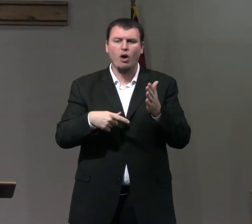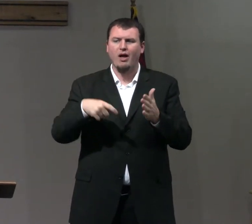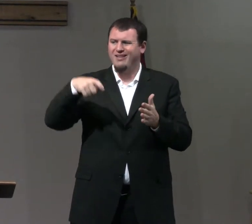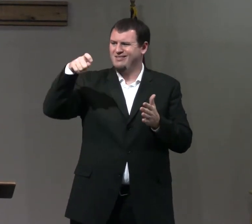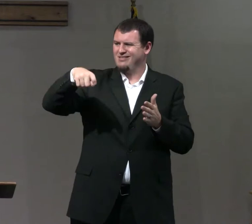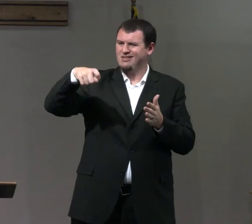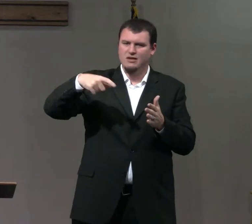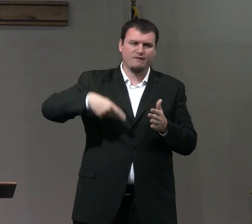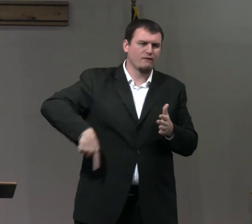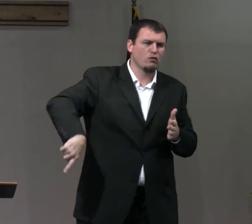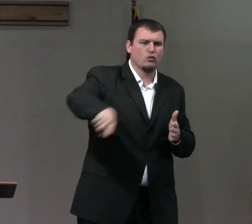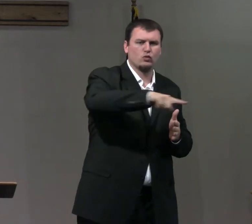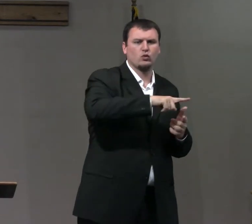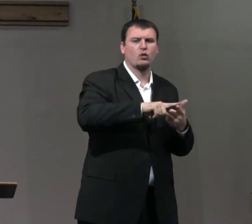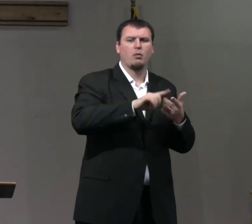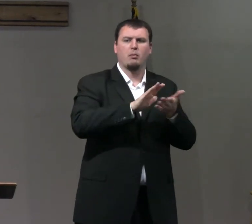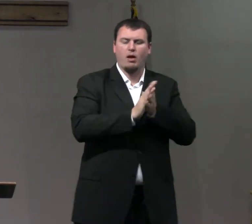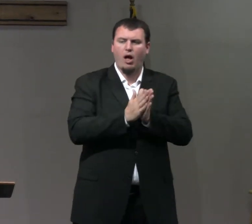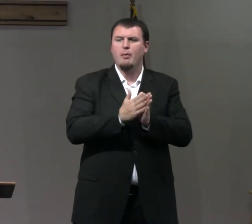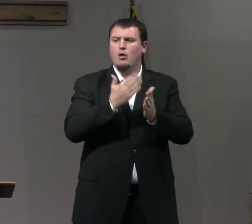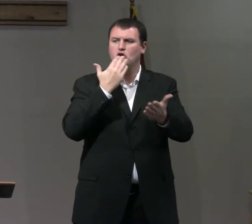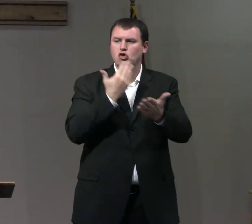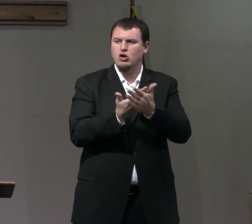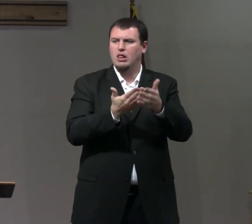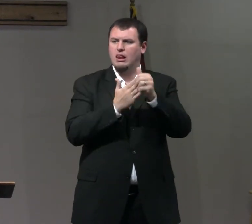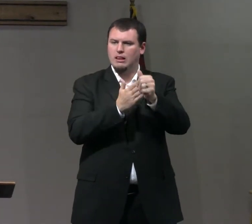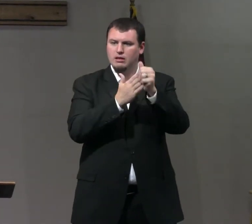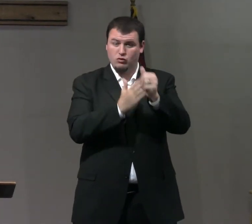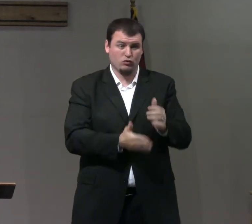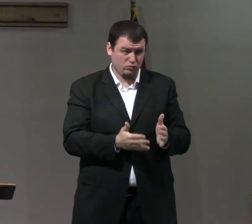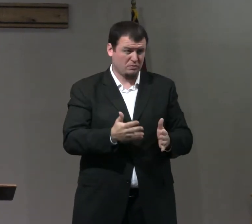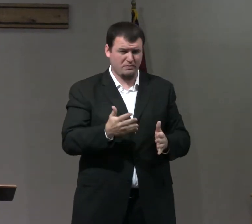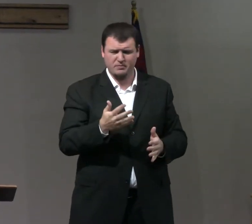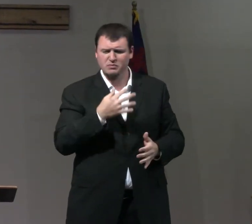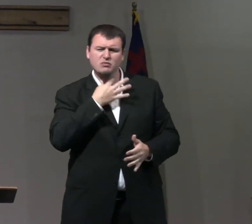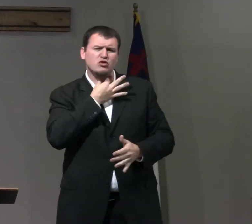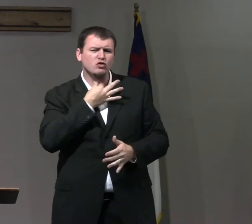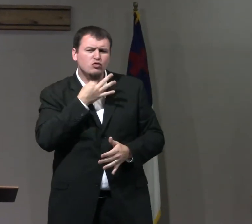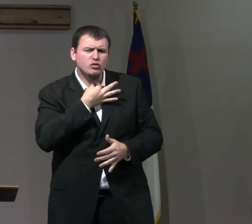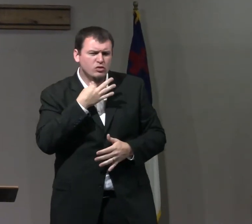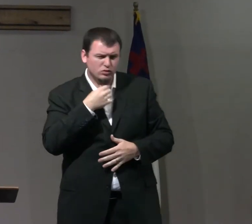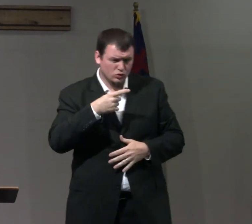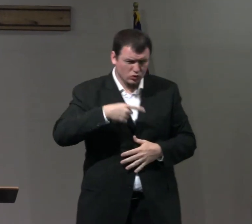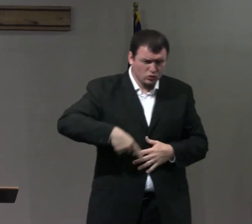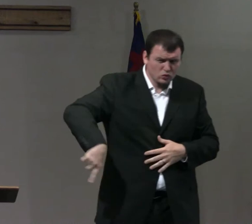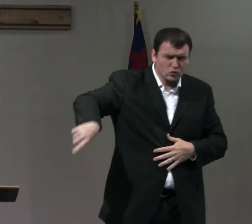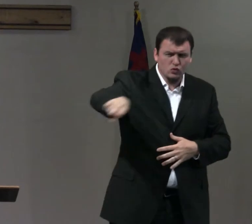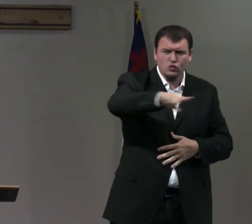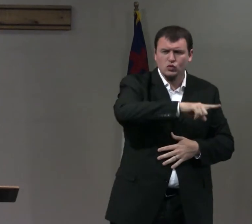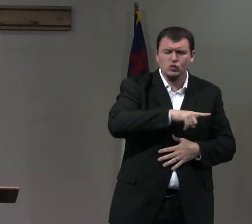options. The qualifications of what is necessary for you to become a good leader. I'm curious.